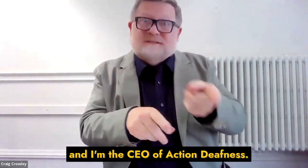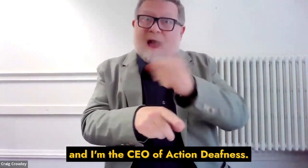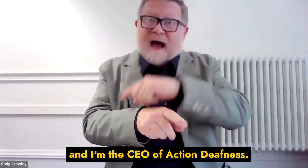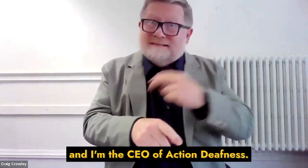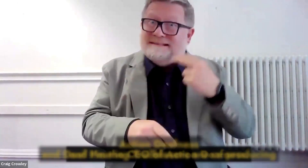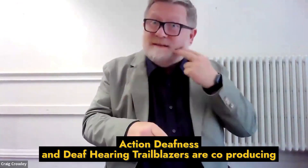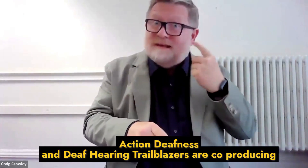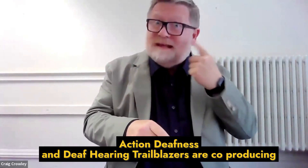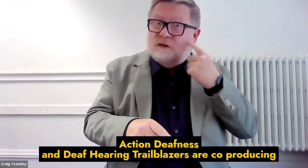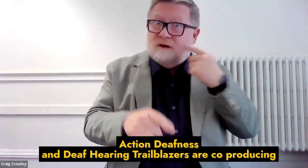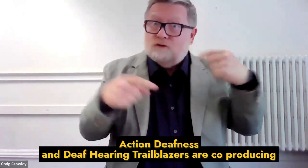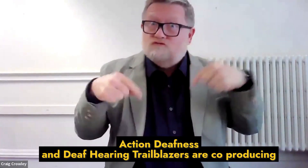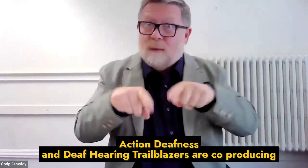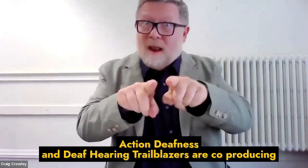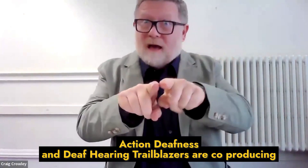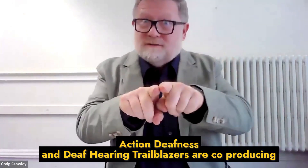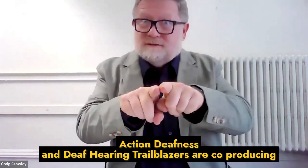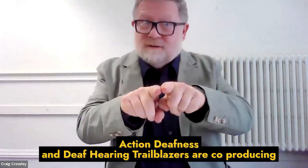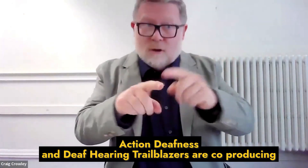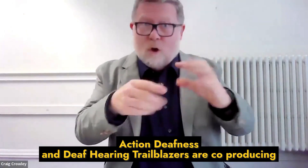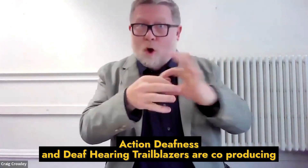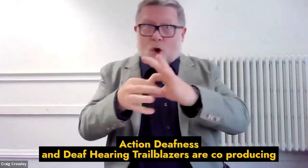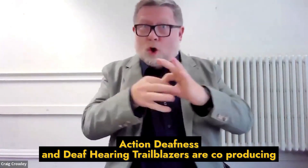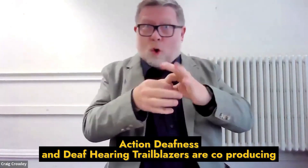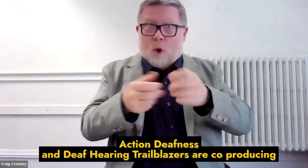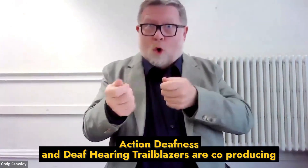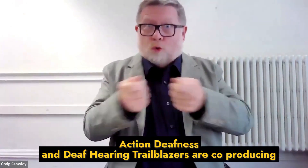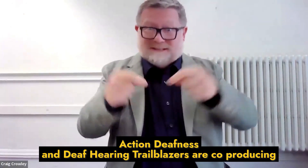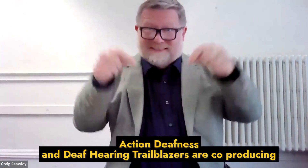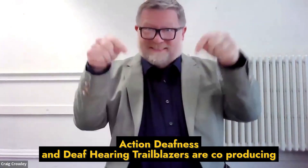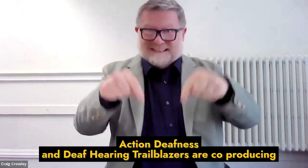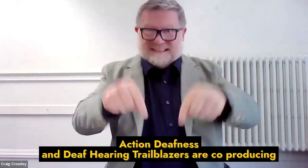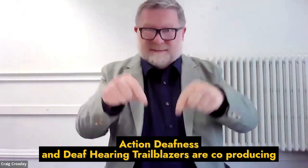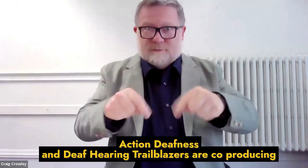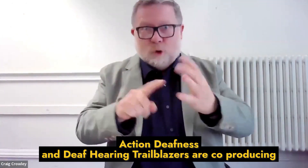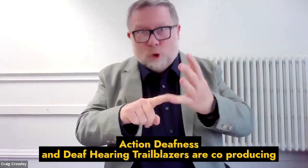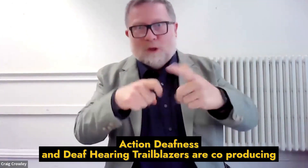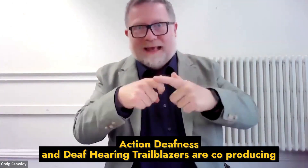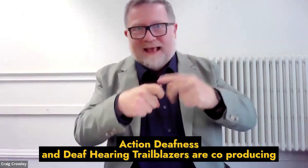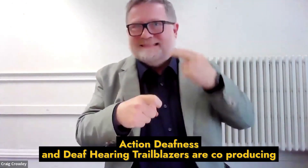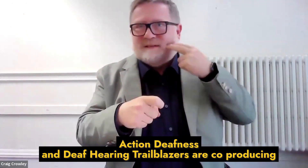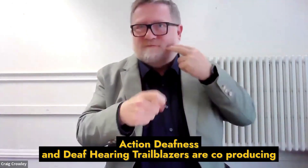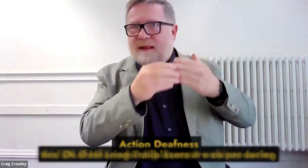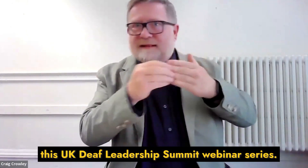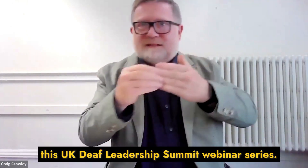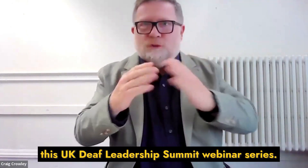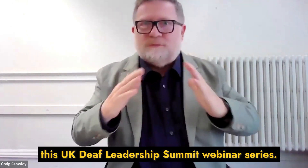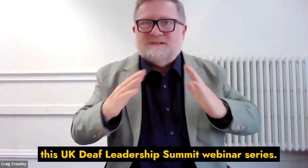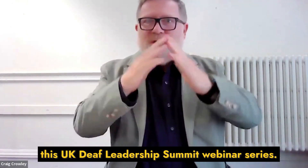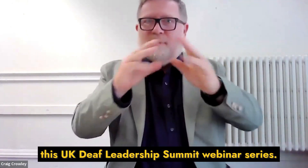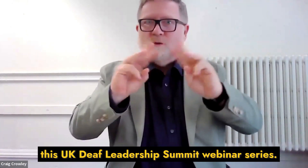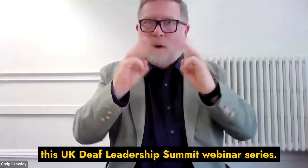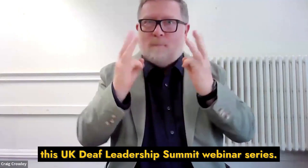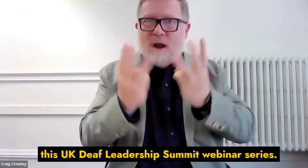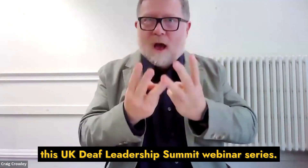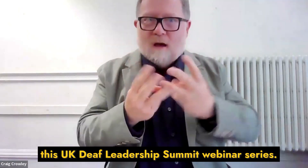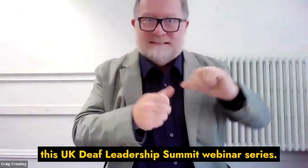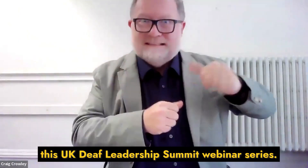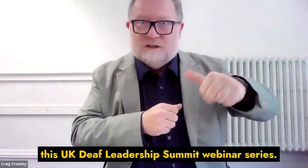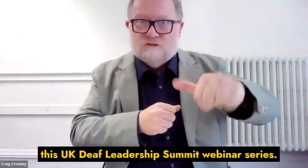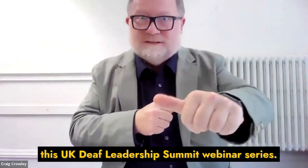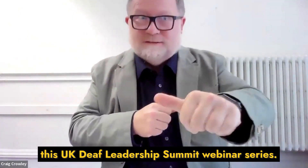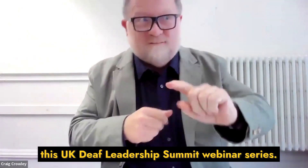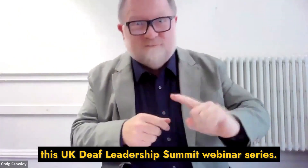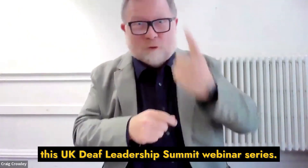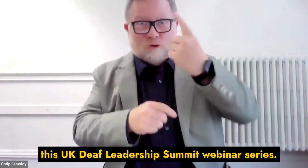Deafness. Action Deafness and Deaf Hearing Trailblazers are co-producing this UK Deaf Leadership